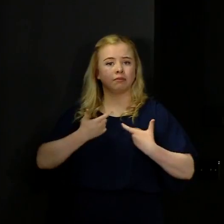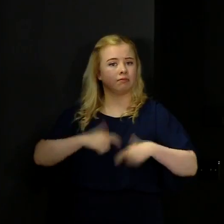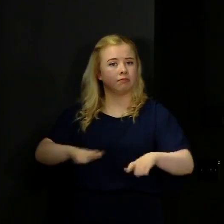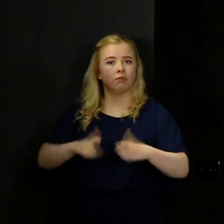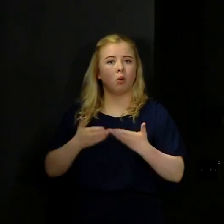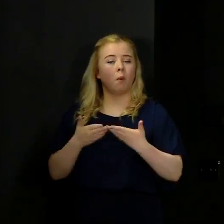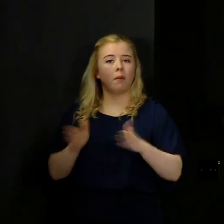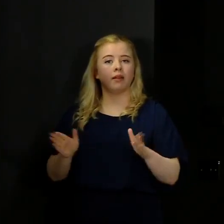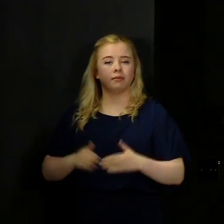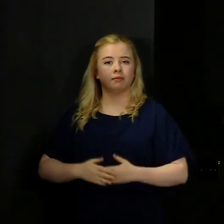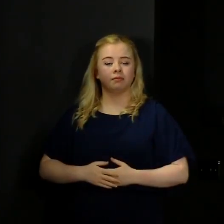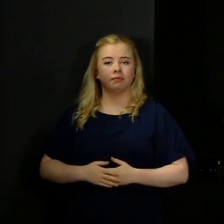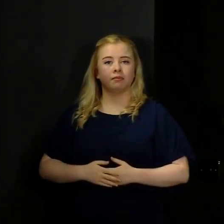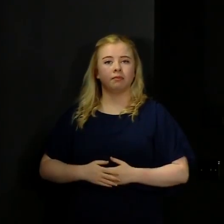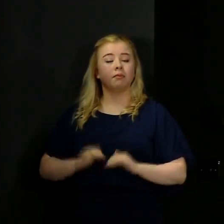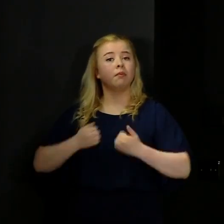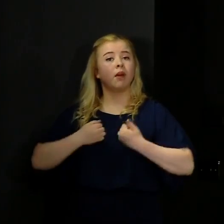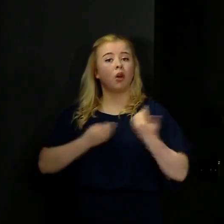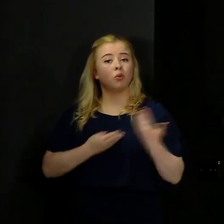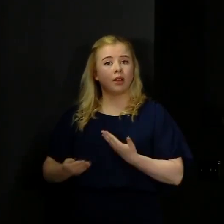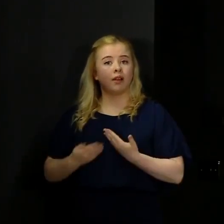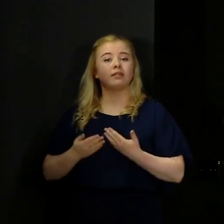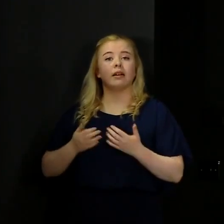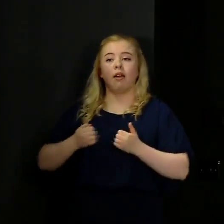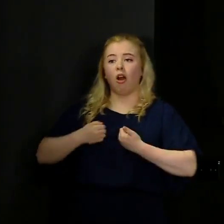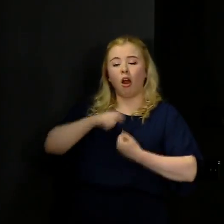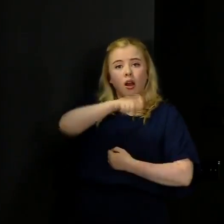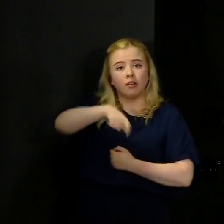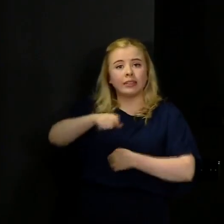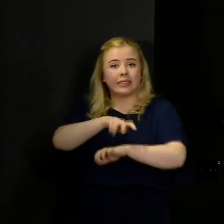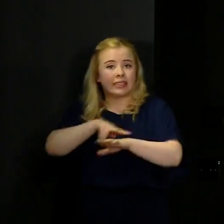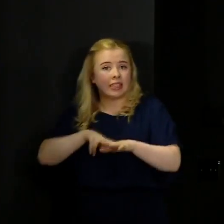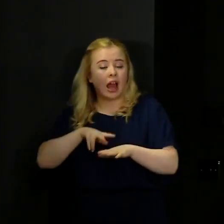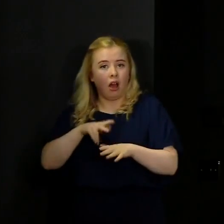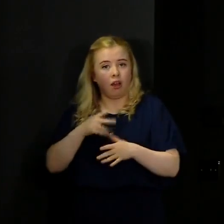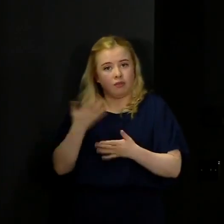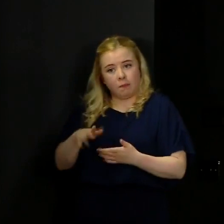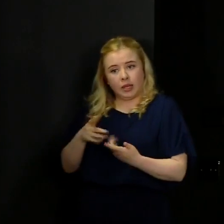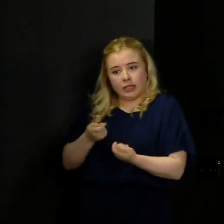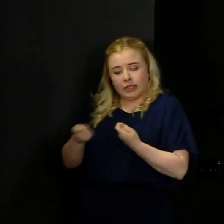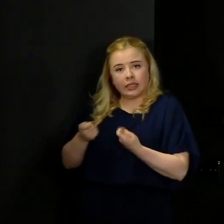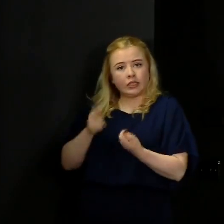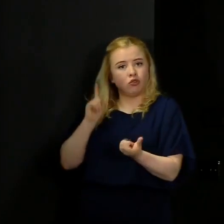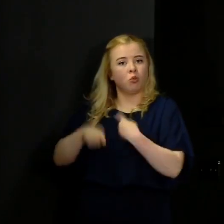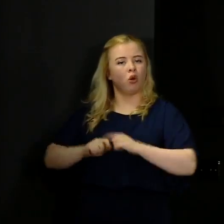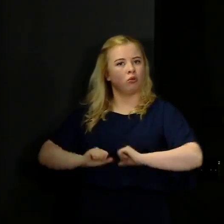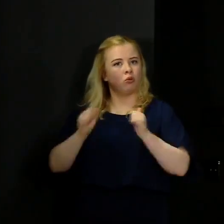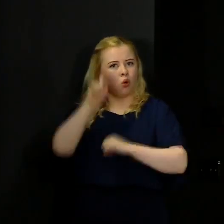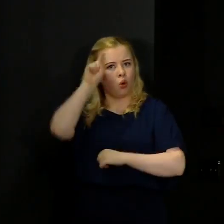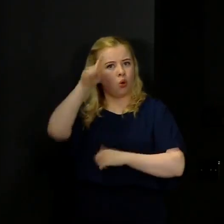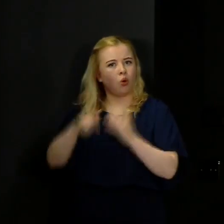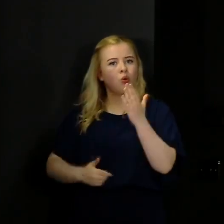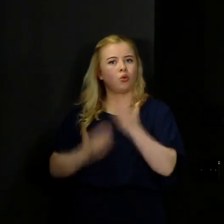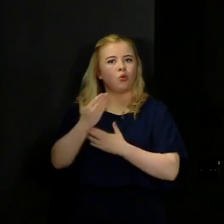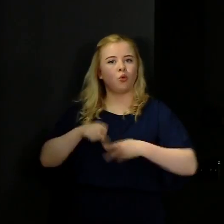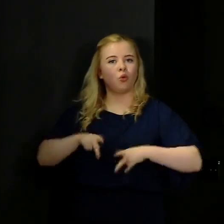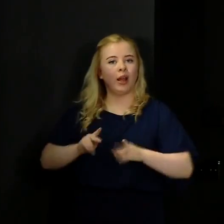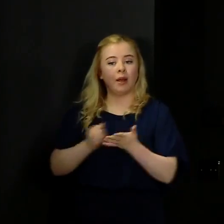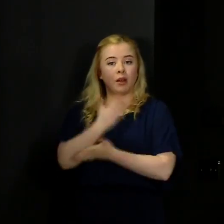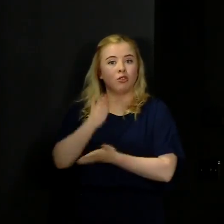have remained open. Our services, our obstetricians and our midwives have responded in really innovative ways to make sure